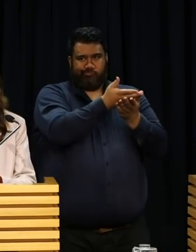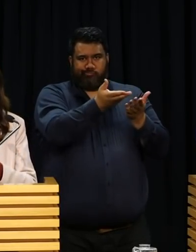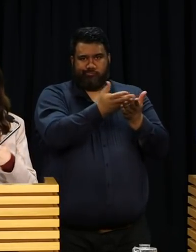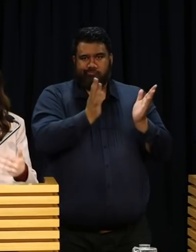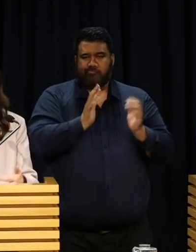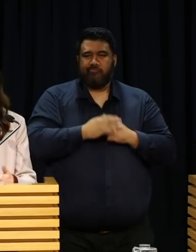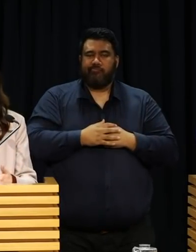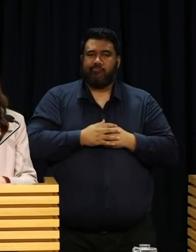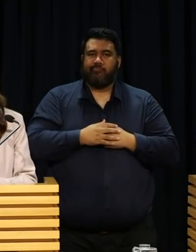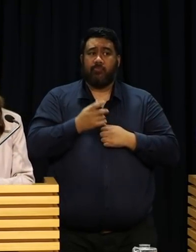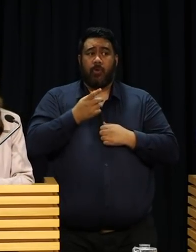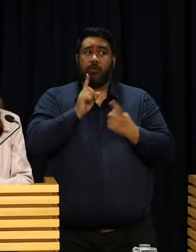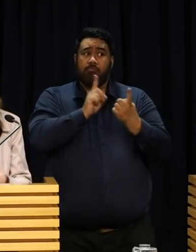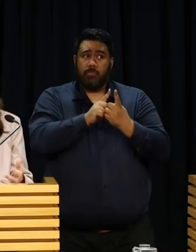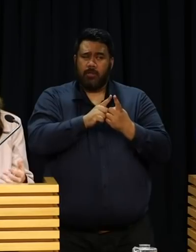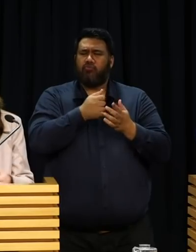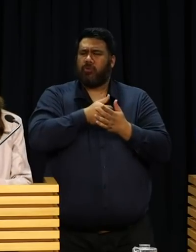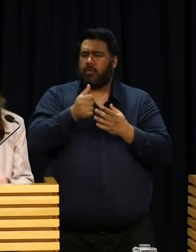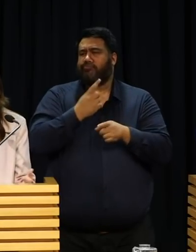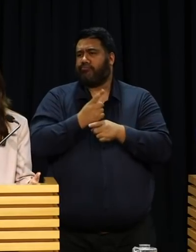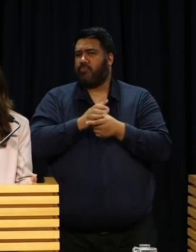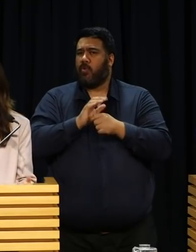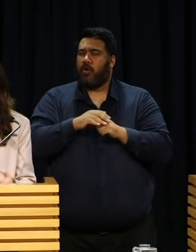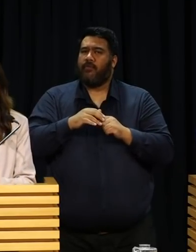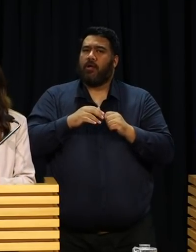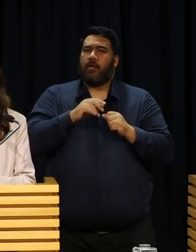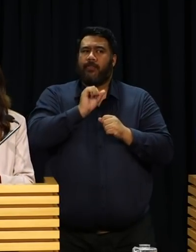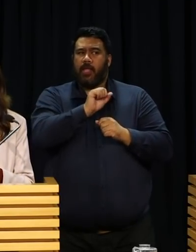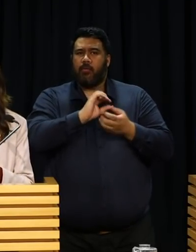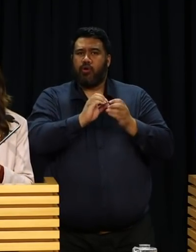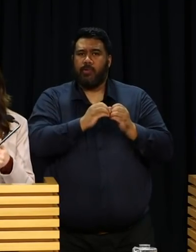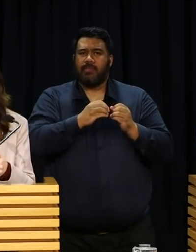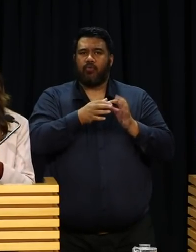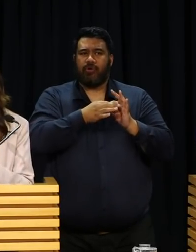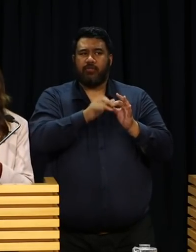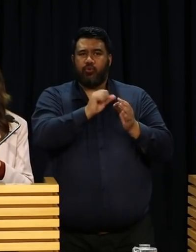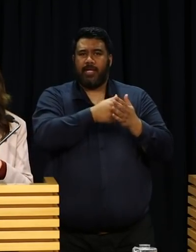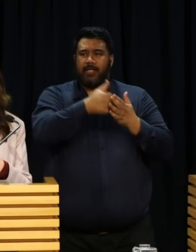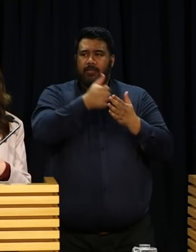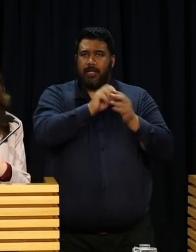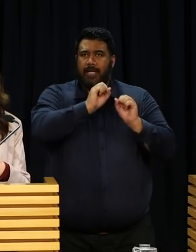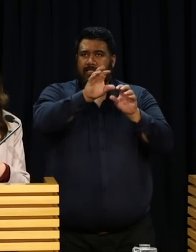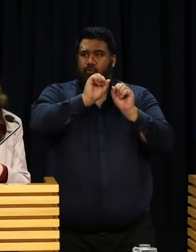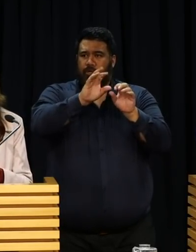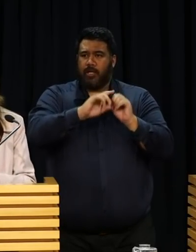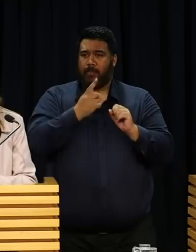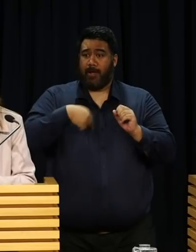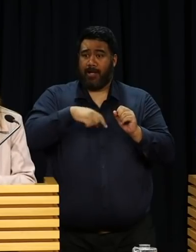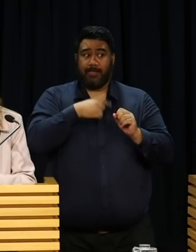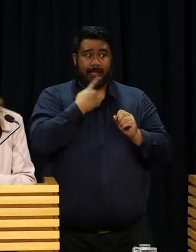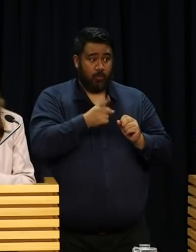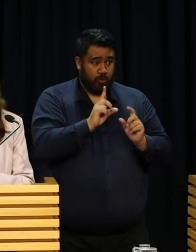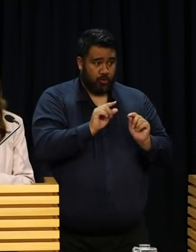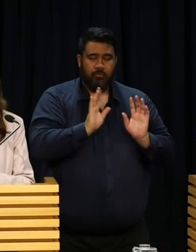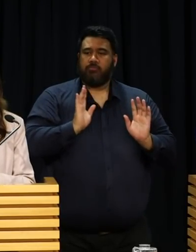often, discuss issues that exporters are facing, but it's not for me to dictate to them how they